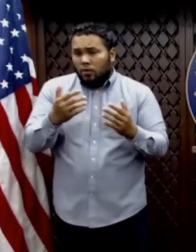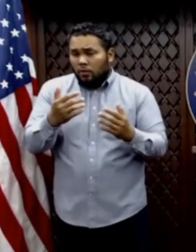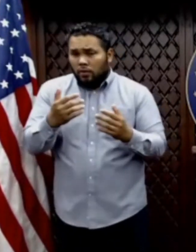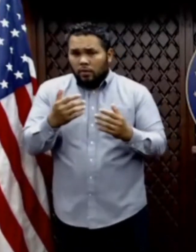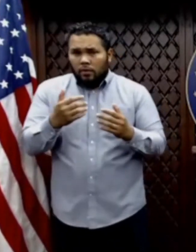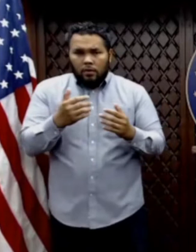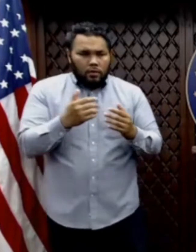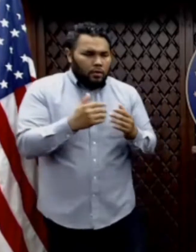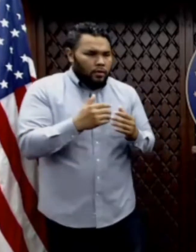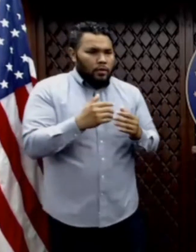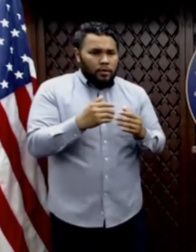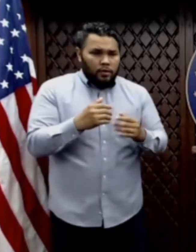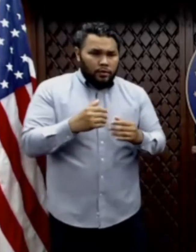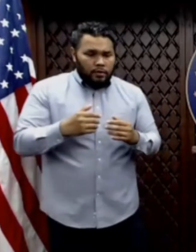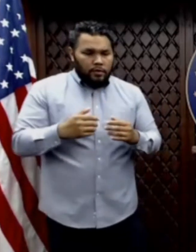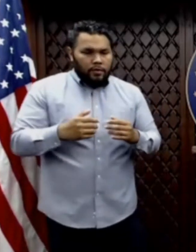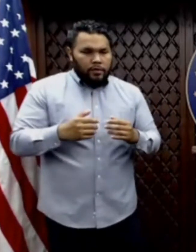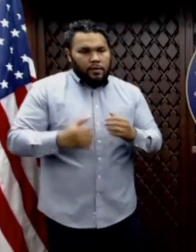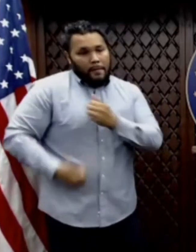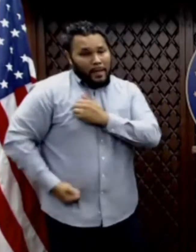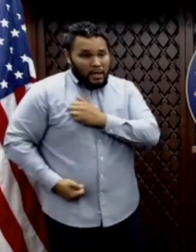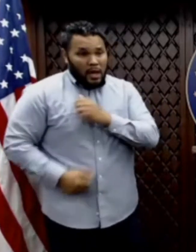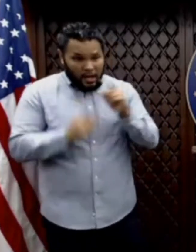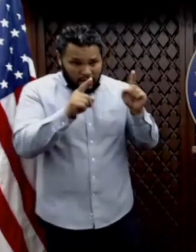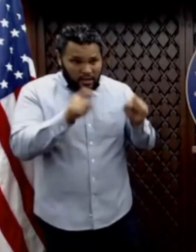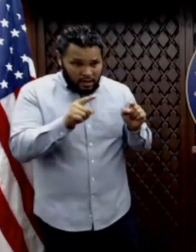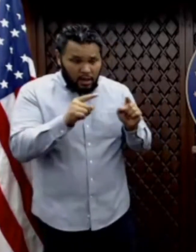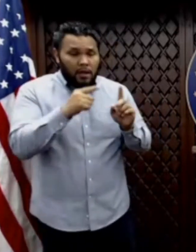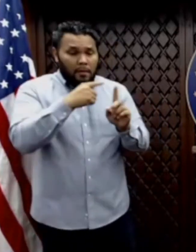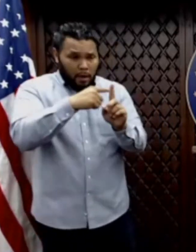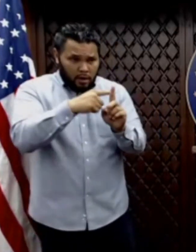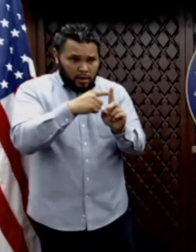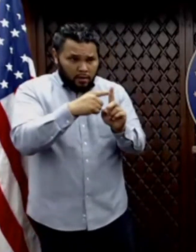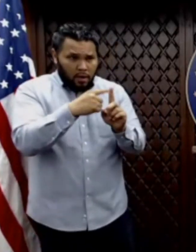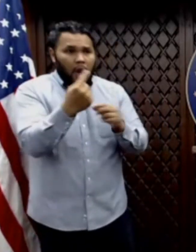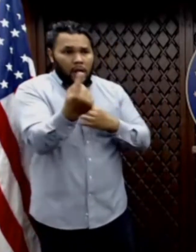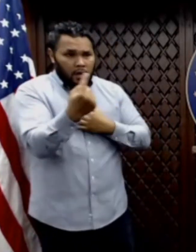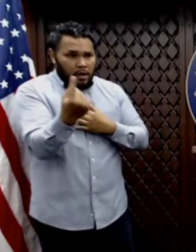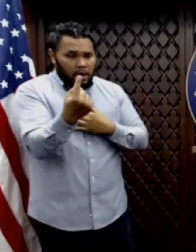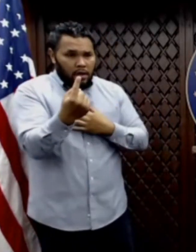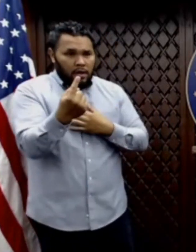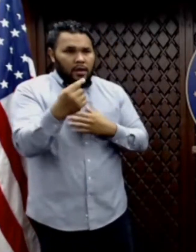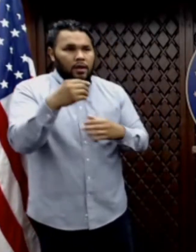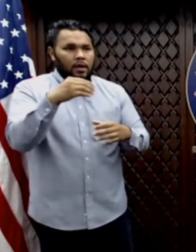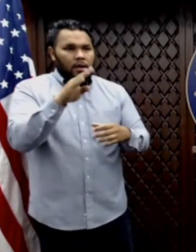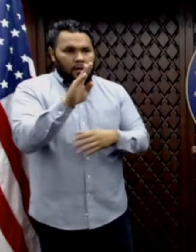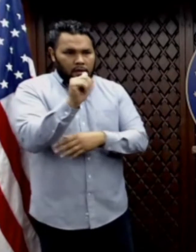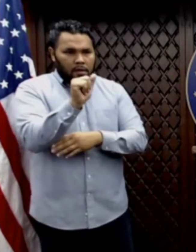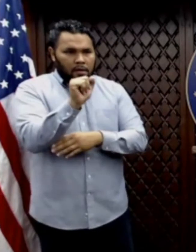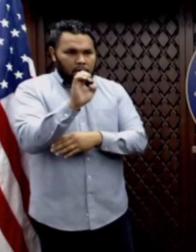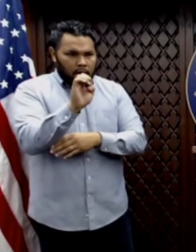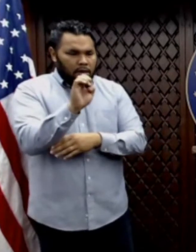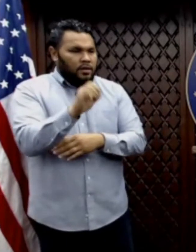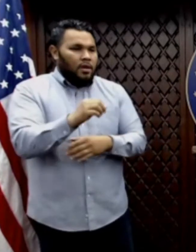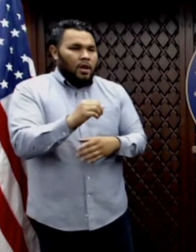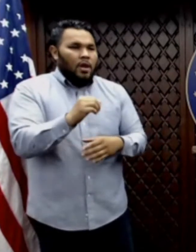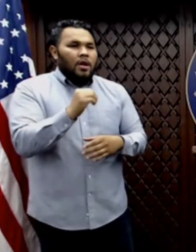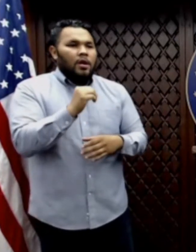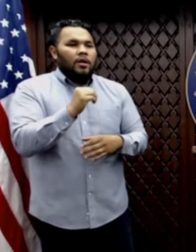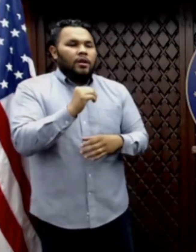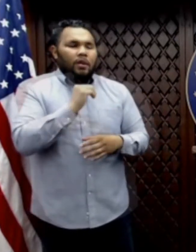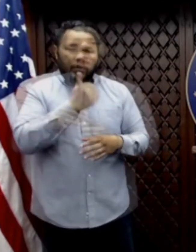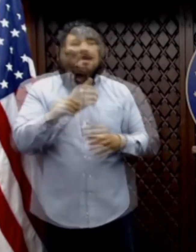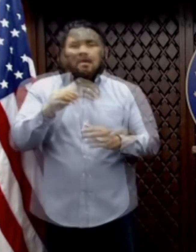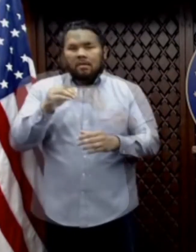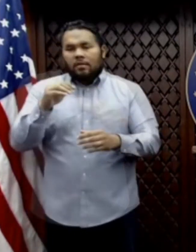who test positive are in isolation on base, not on the Roosevelt. Is that correct? That is correct.